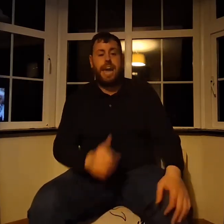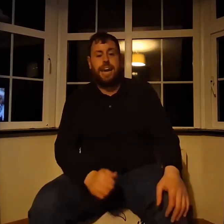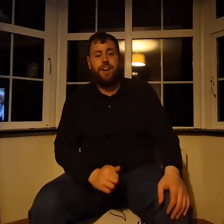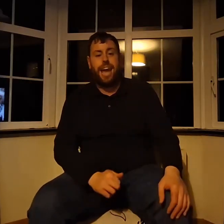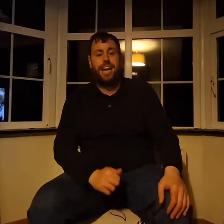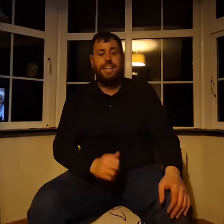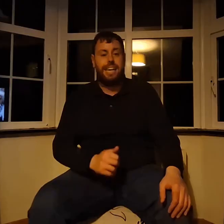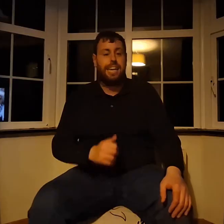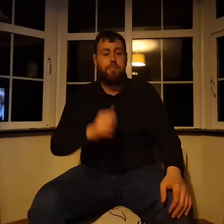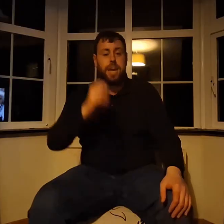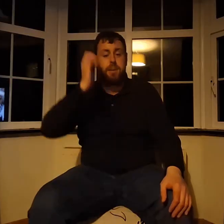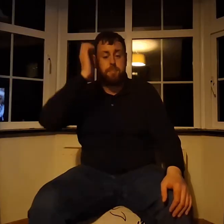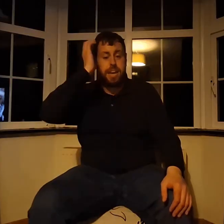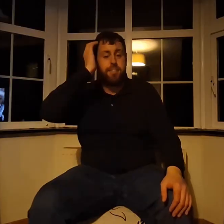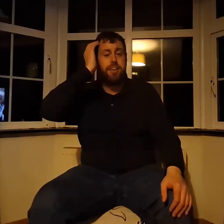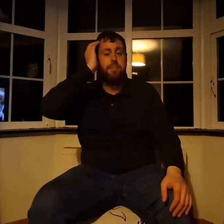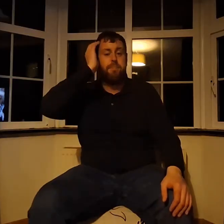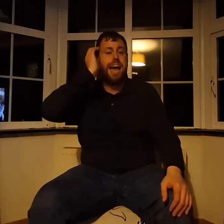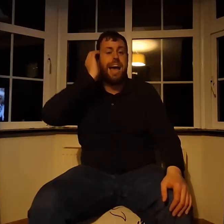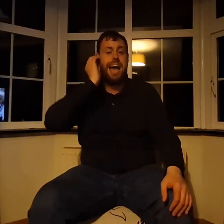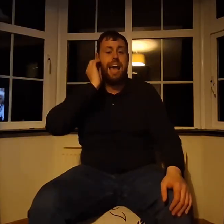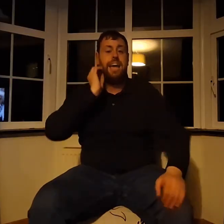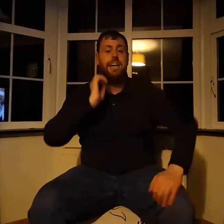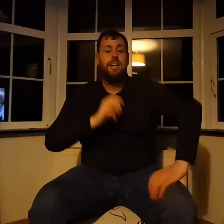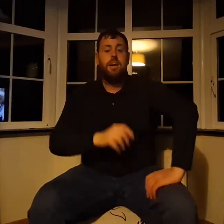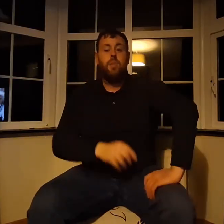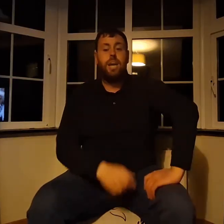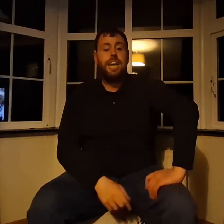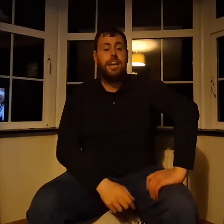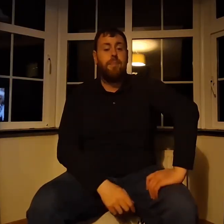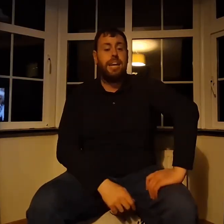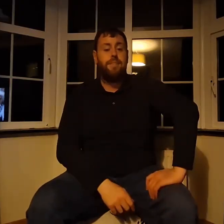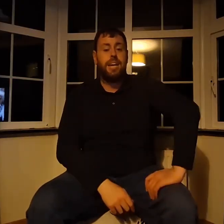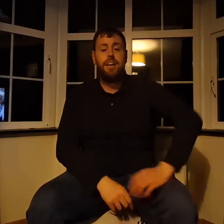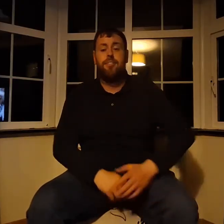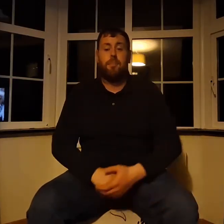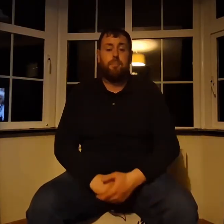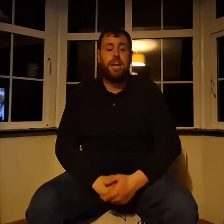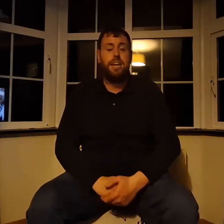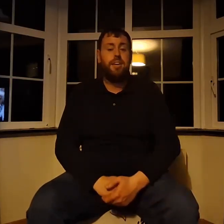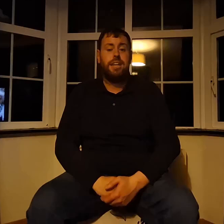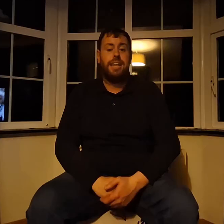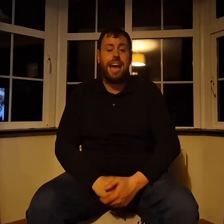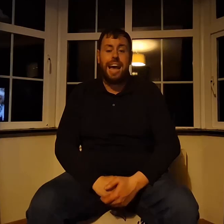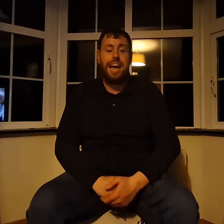bear and a little bigger piece of the pie. We'd be living us a pretty good life.